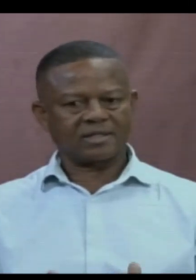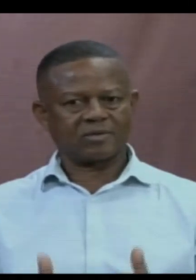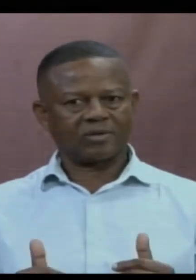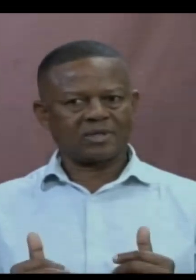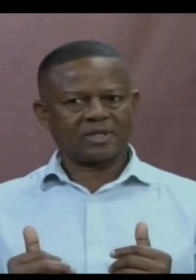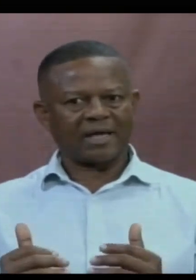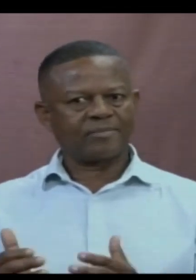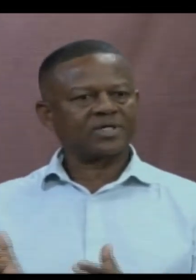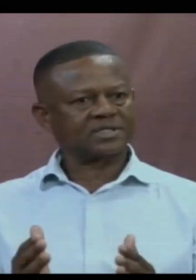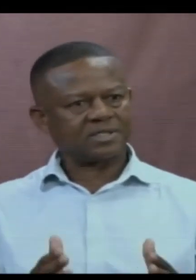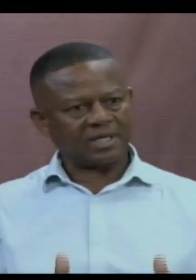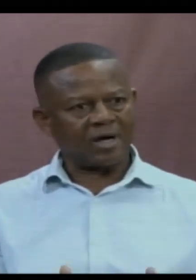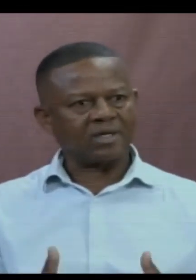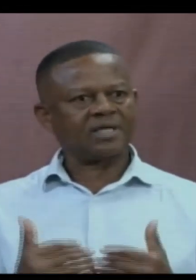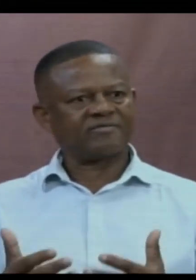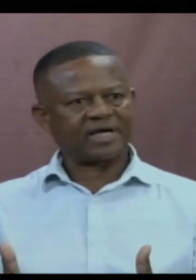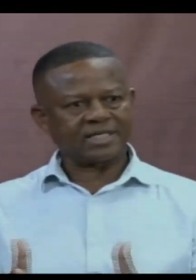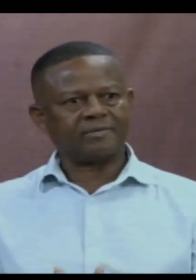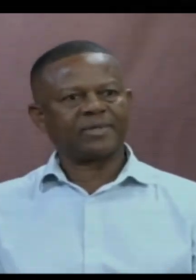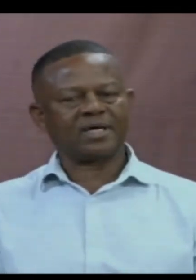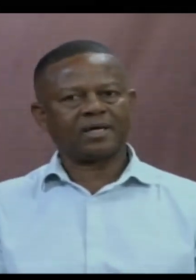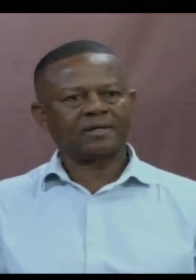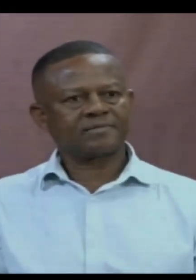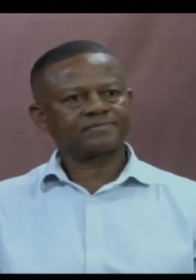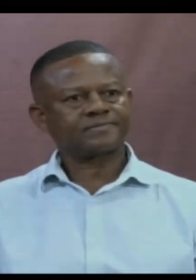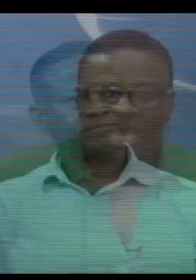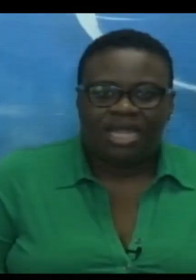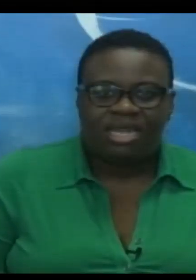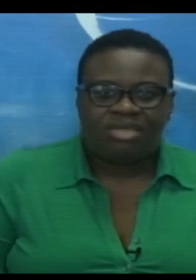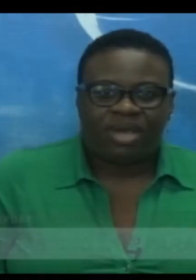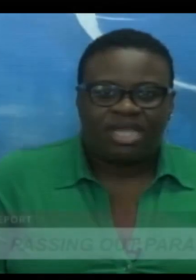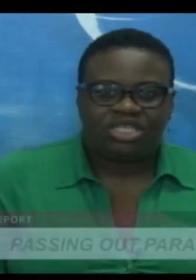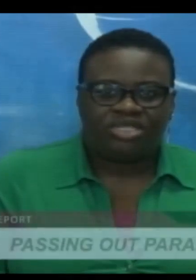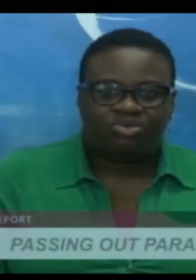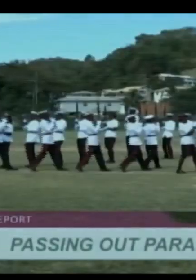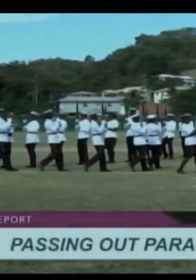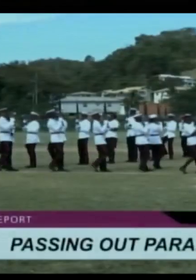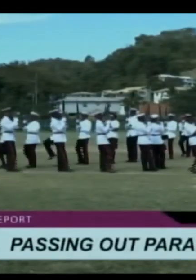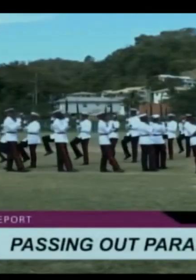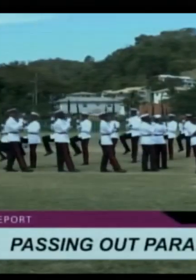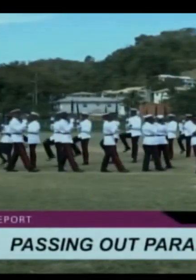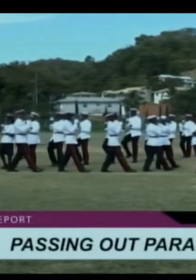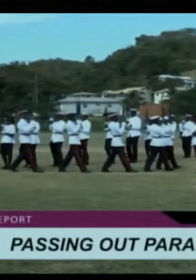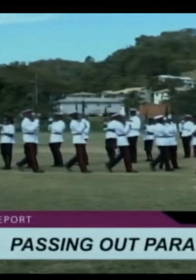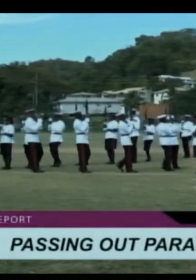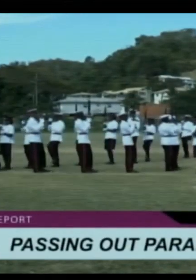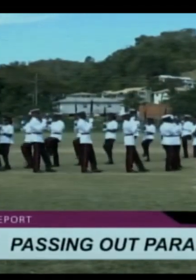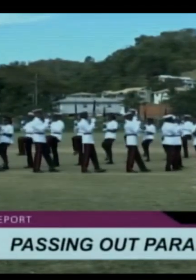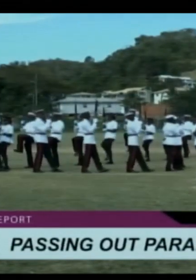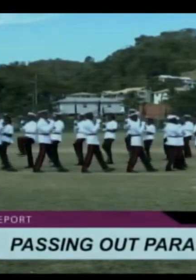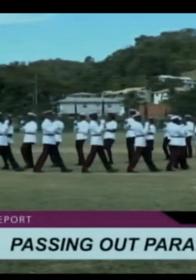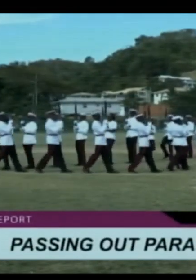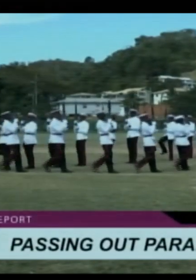that that person did not infect anybody here. Another batch is ready to serve with the Royal Grenada Police Force.